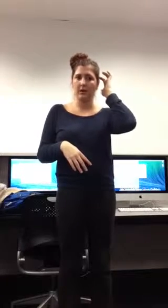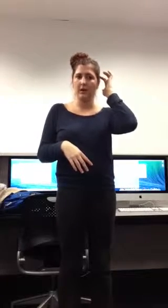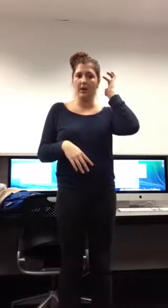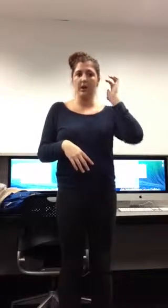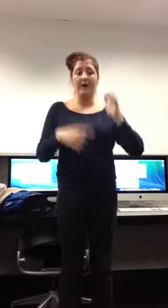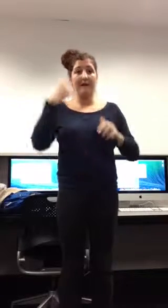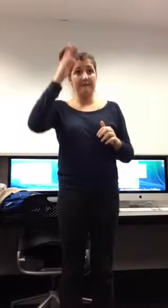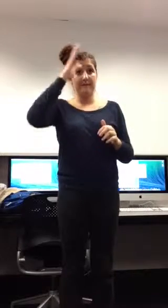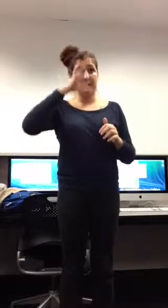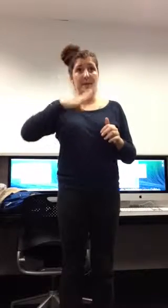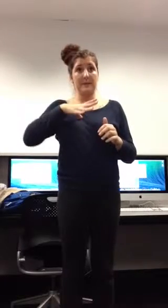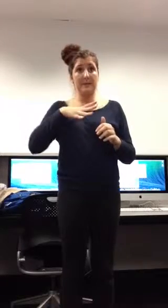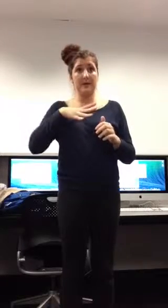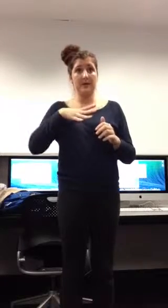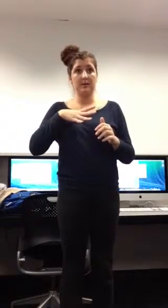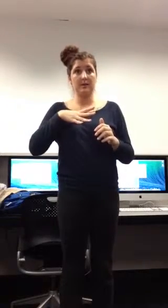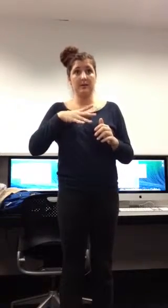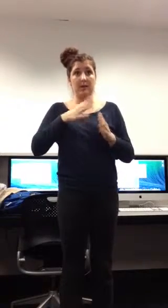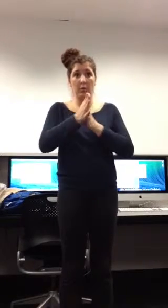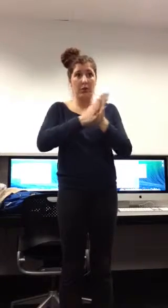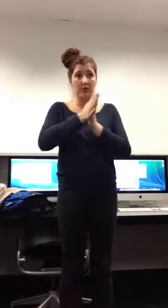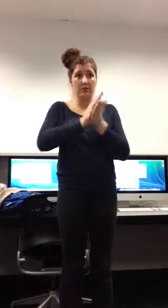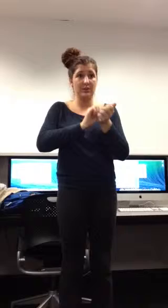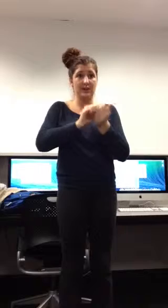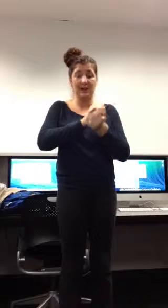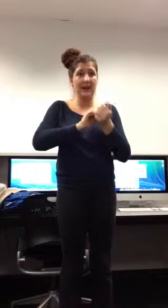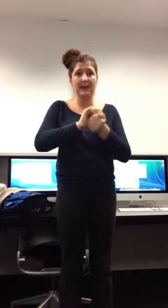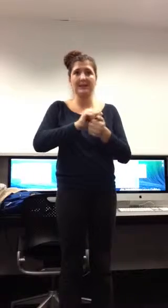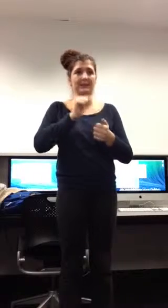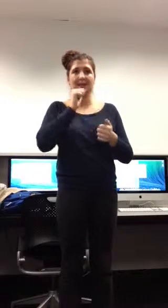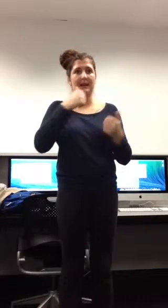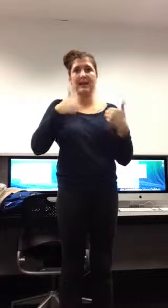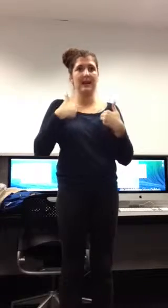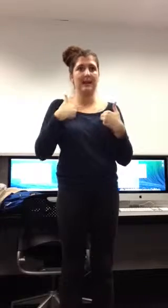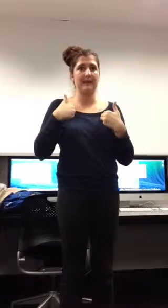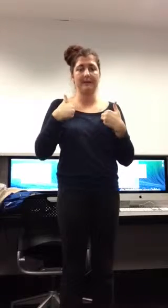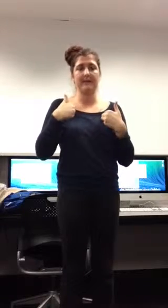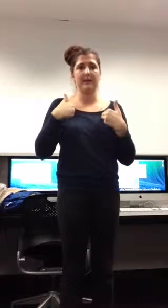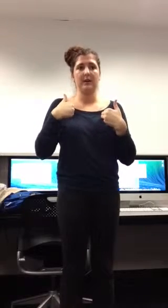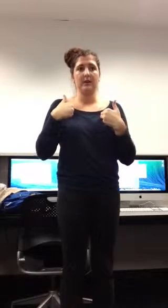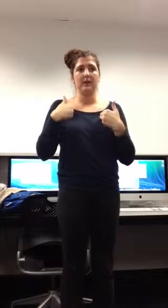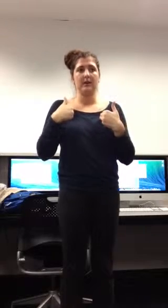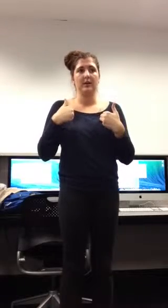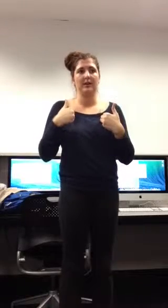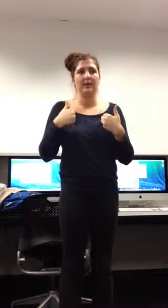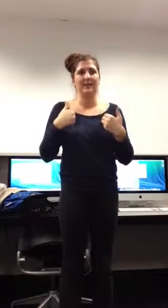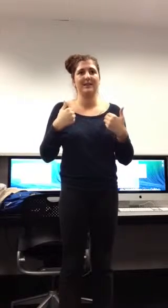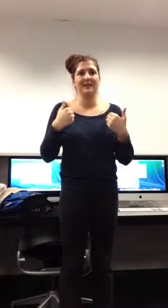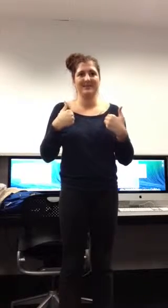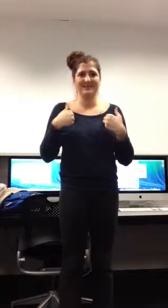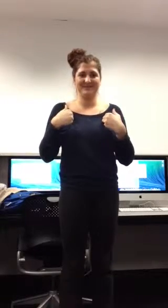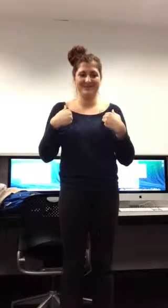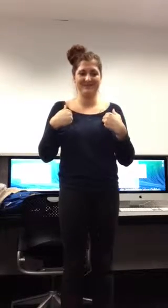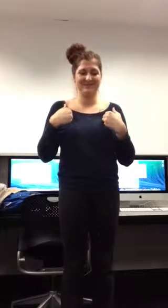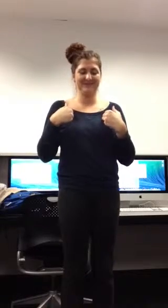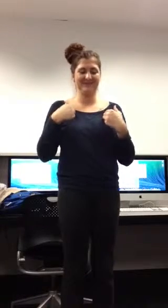before they ate their dinner, and so they made a practice of washing them in the water that was ladled into